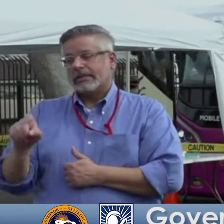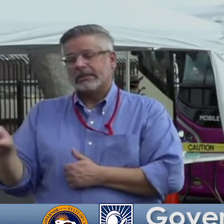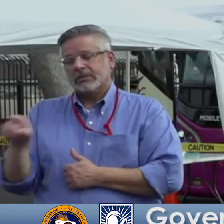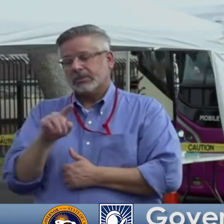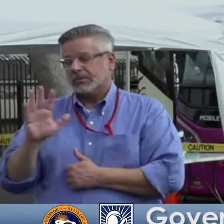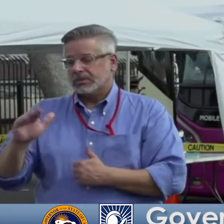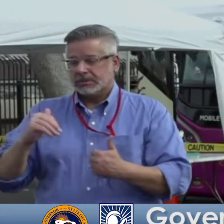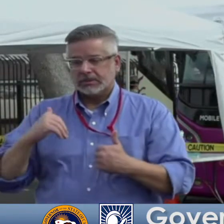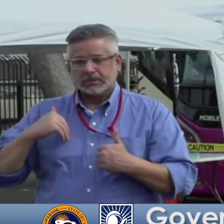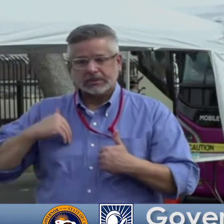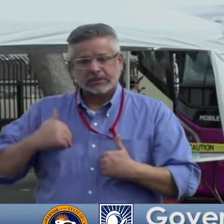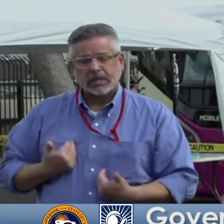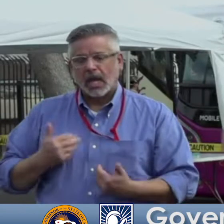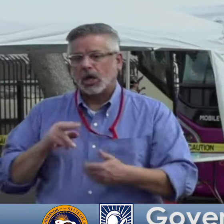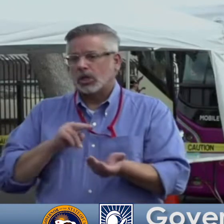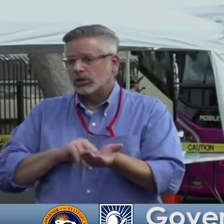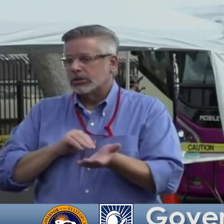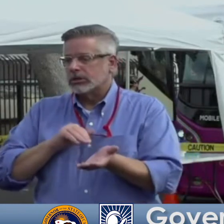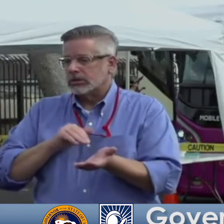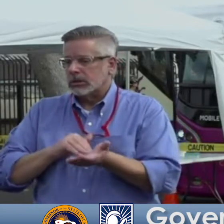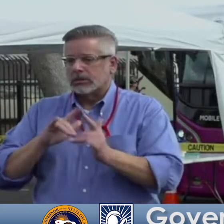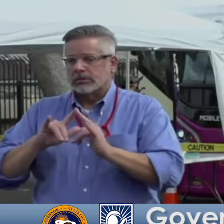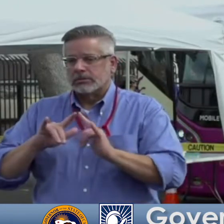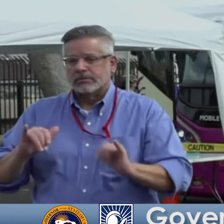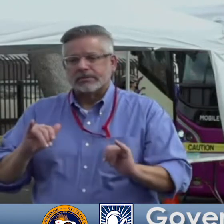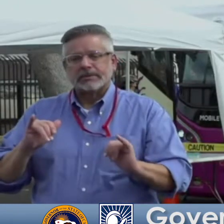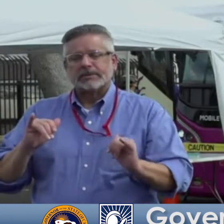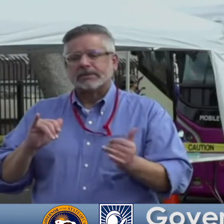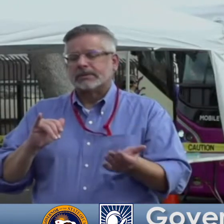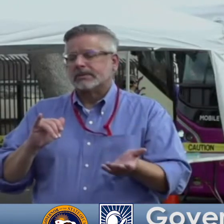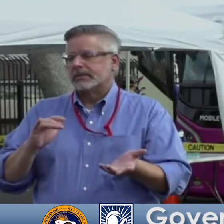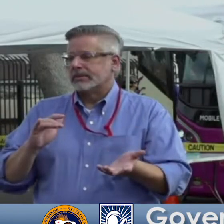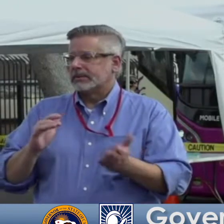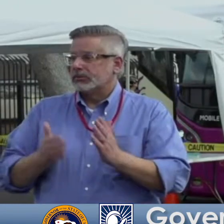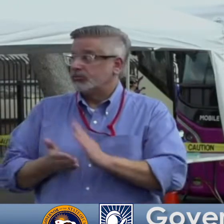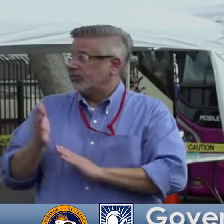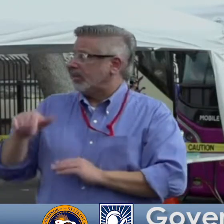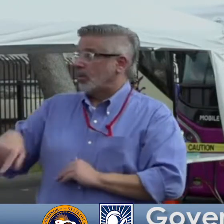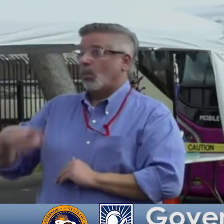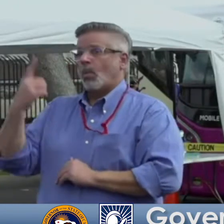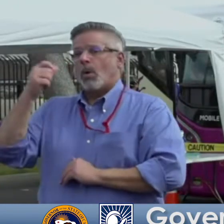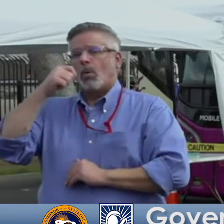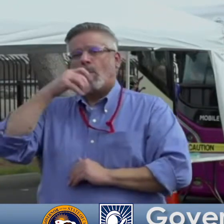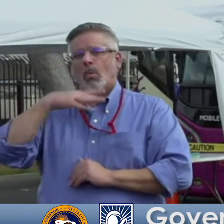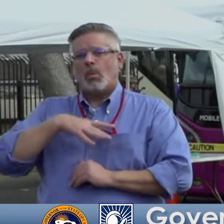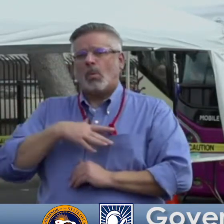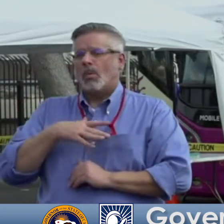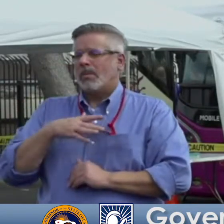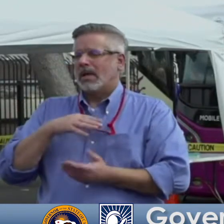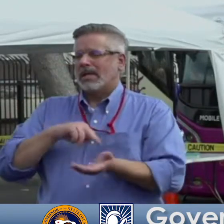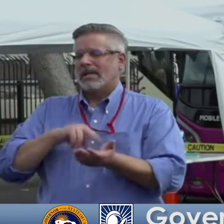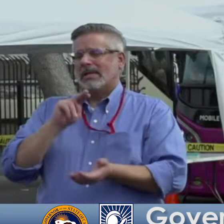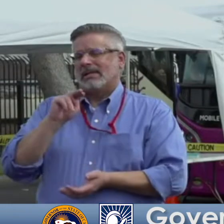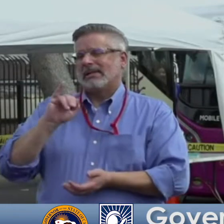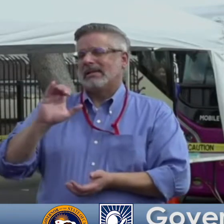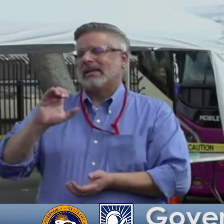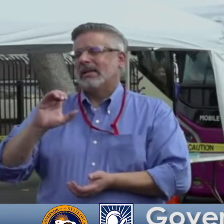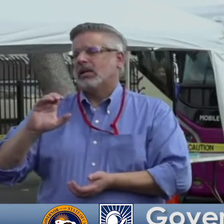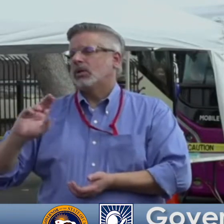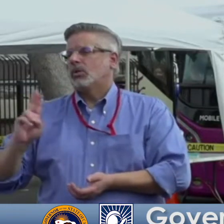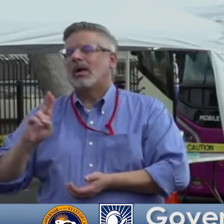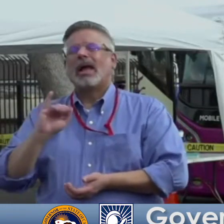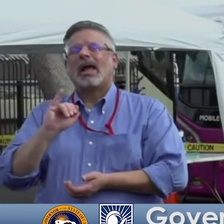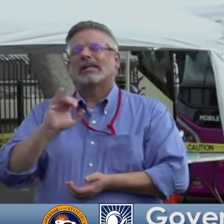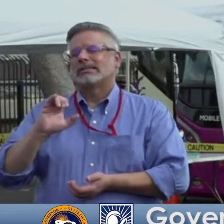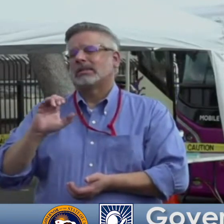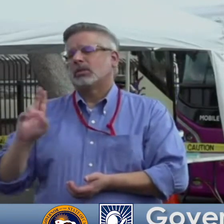staff are. You have someone, a remarkable young woman, operating this site. She's a NICU, basically works in the ICU